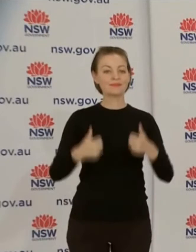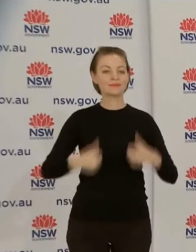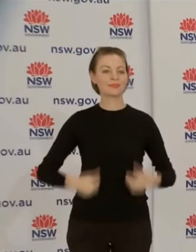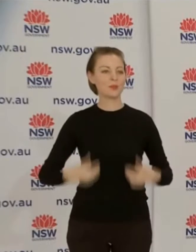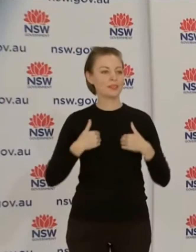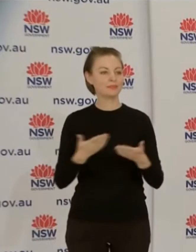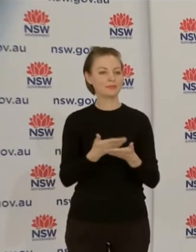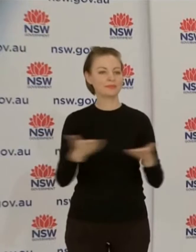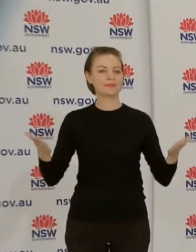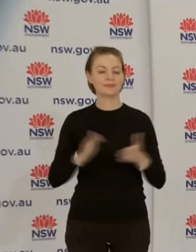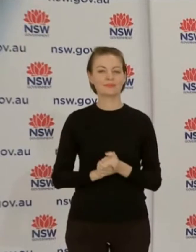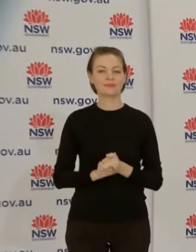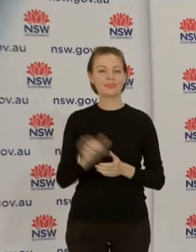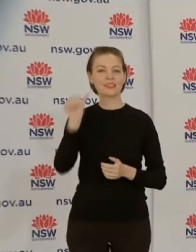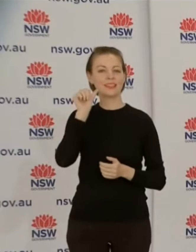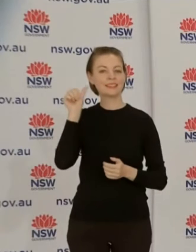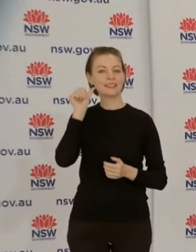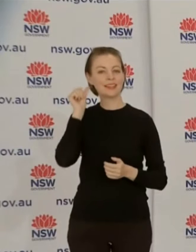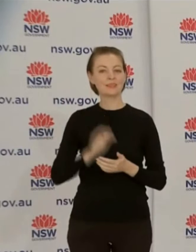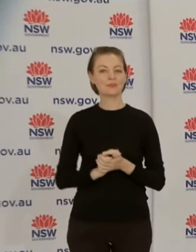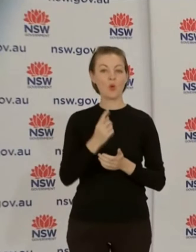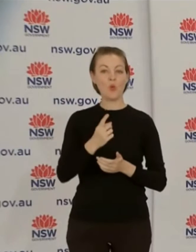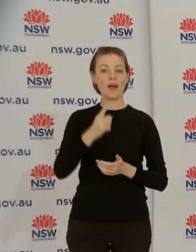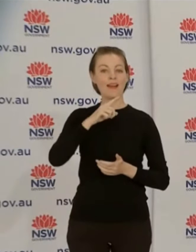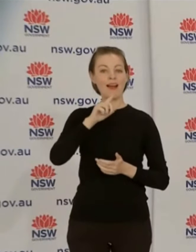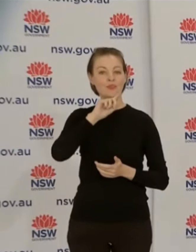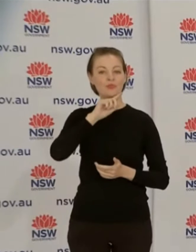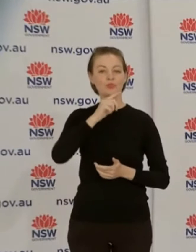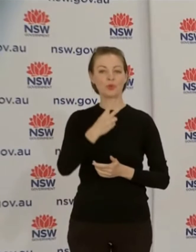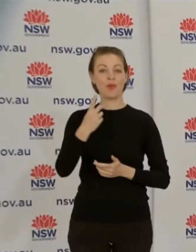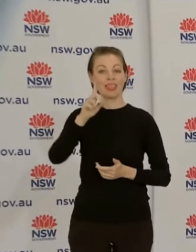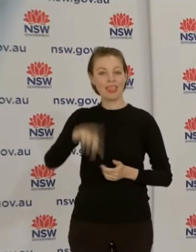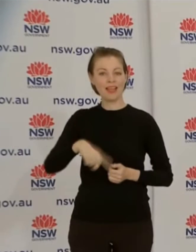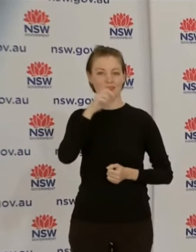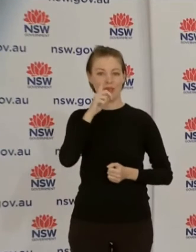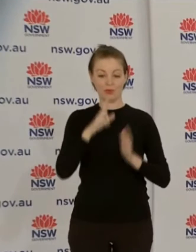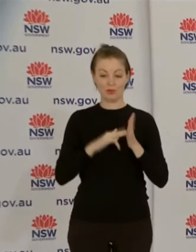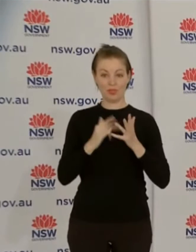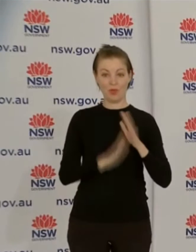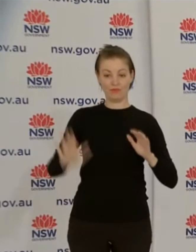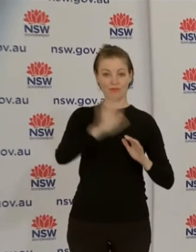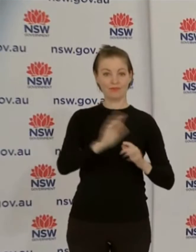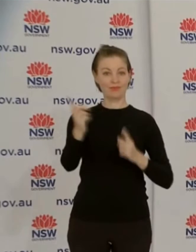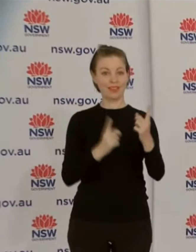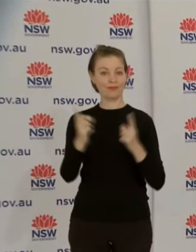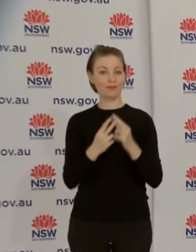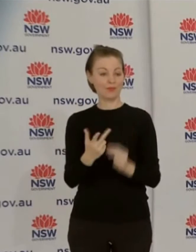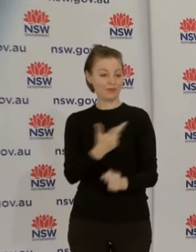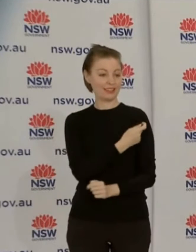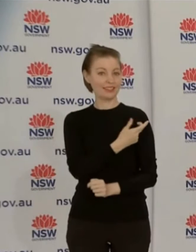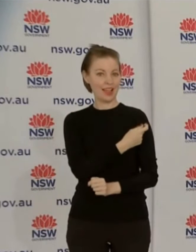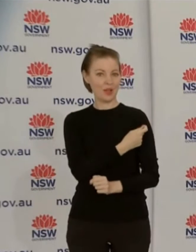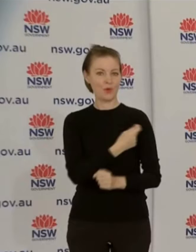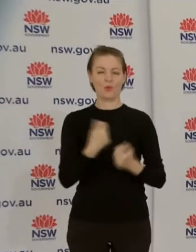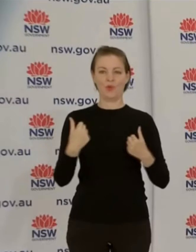Good morning, everybody. Yesterday, 121,000 people in New South Wales came forward to get vaccinated, and we passed, as